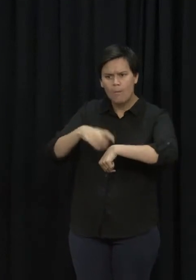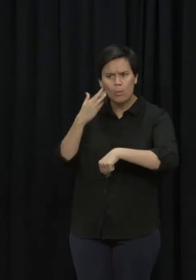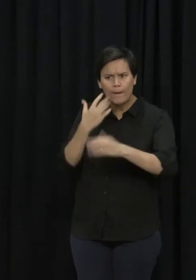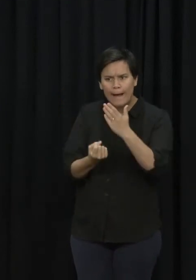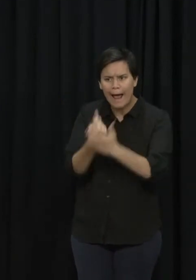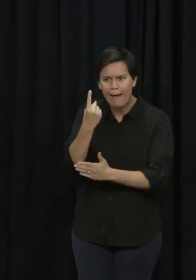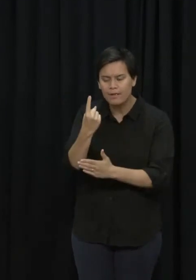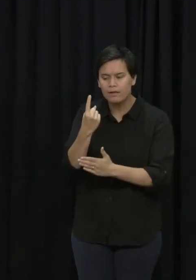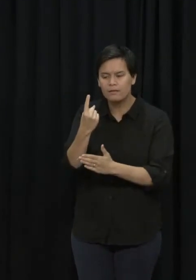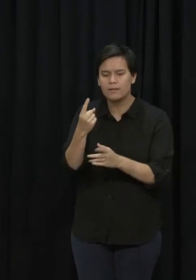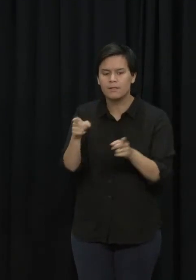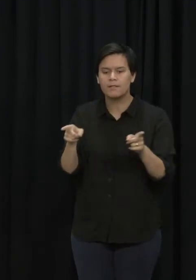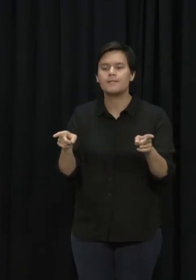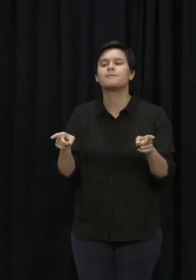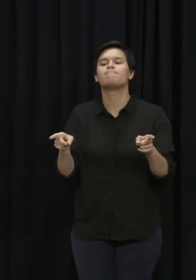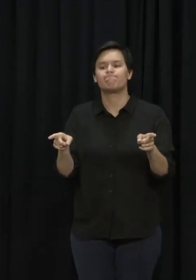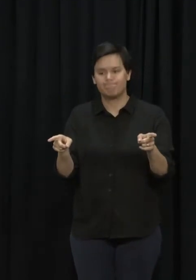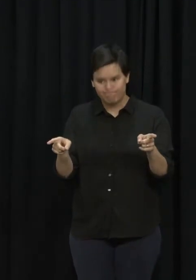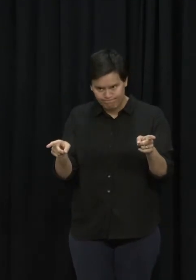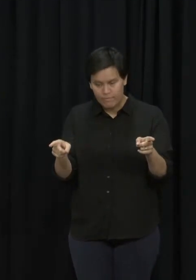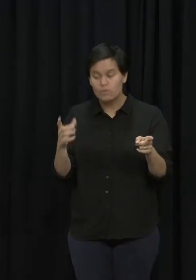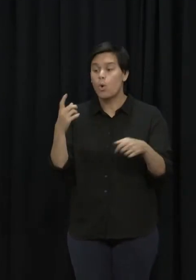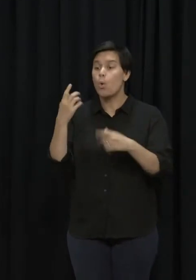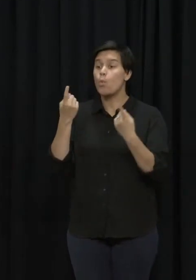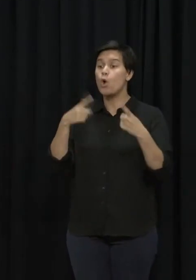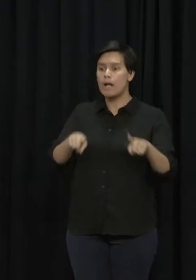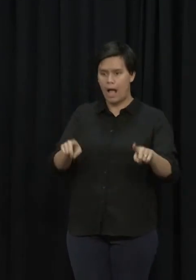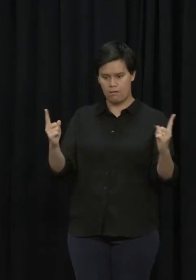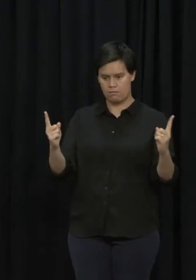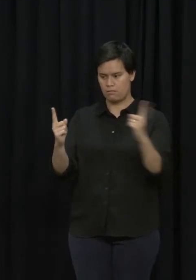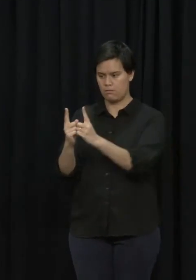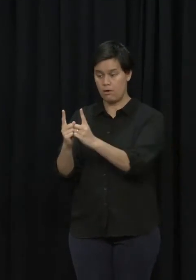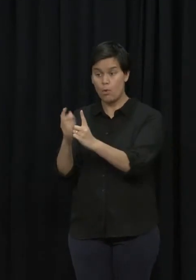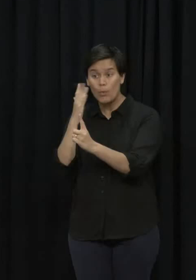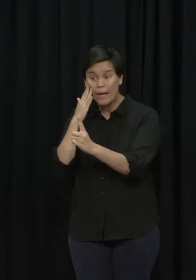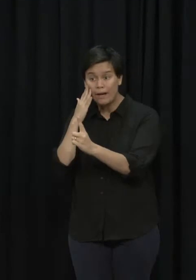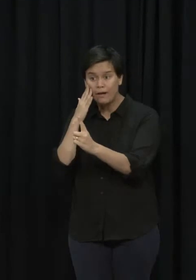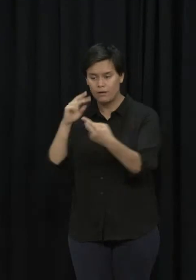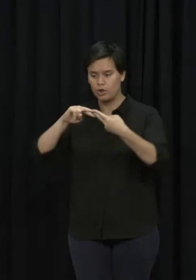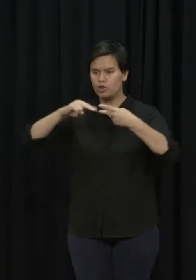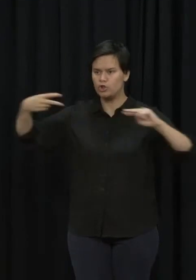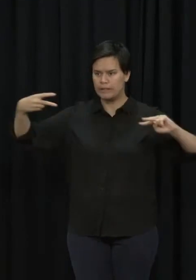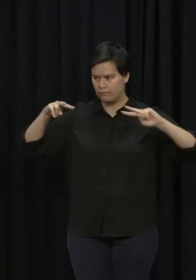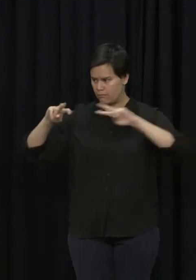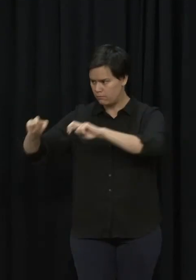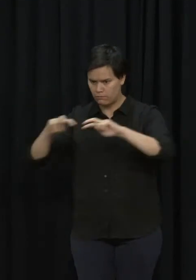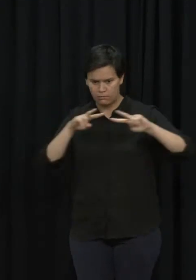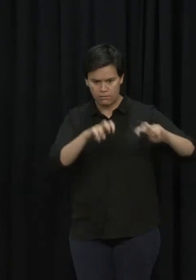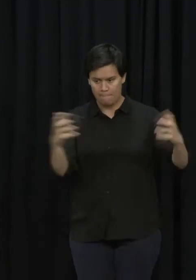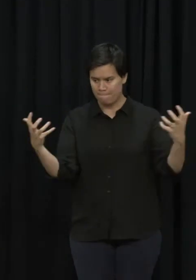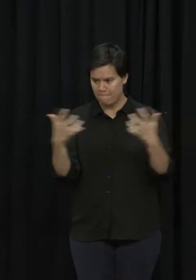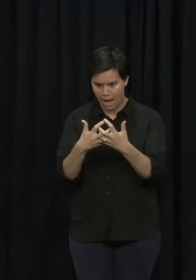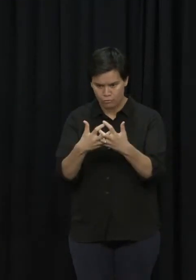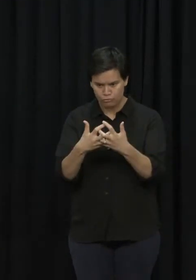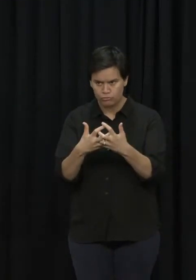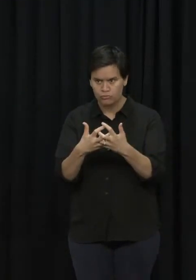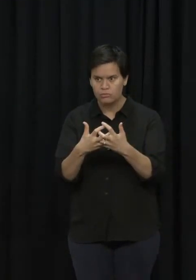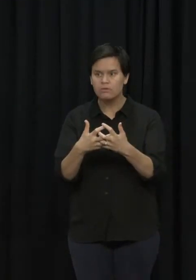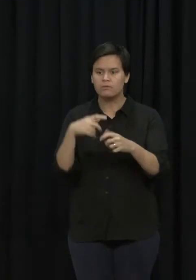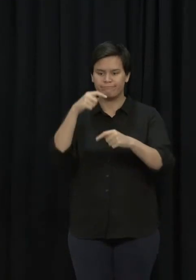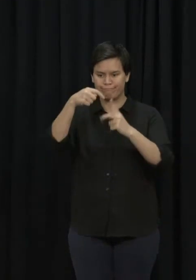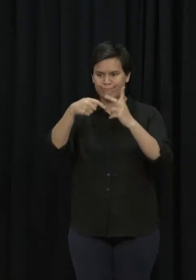contact, the timeframes, symptom onset, and the genome sequencing, which confirmed it. So it actually happened in reasonably short order. Why did you not know about the